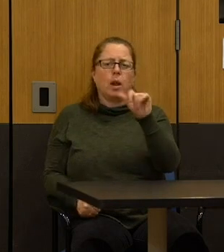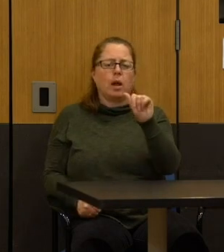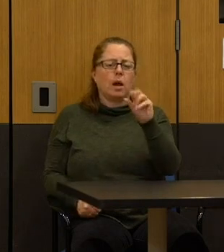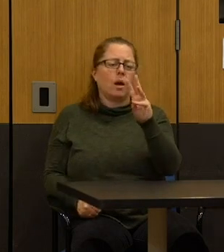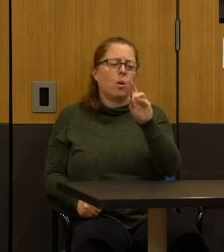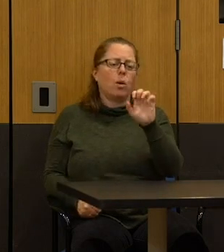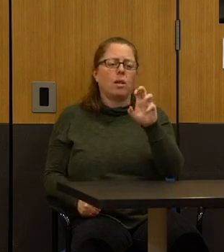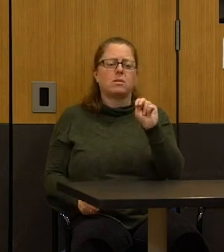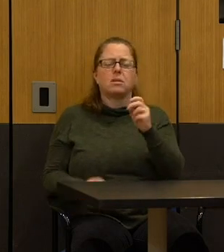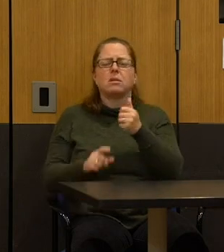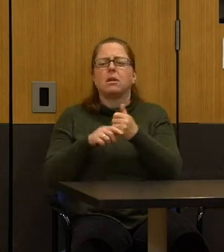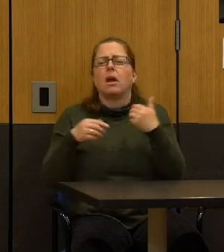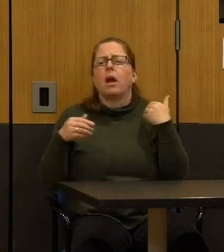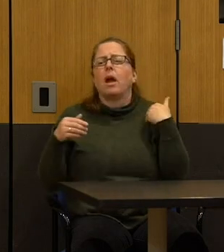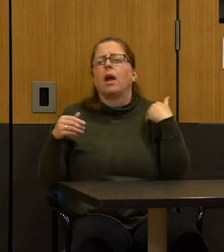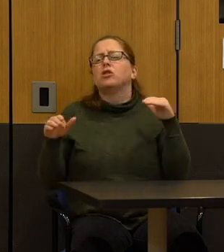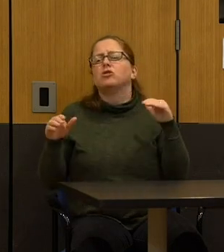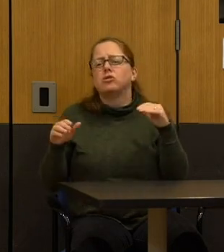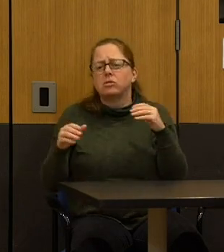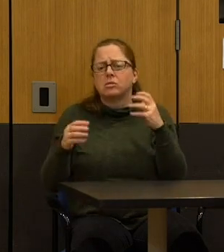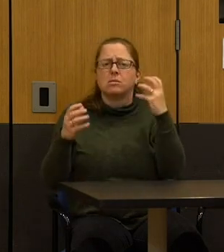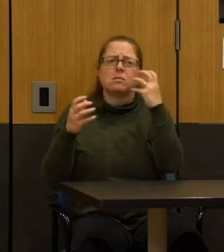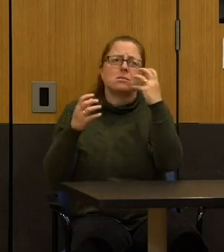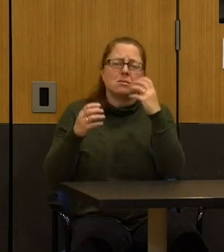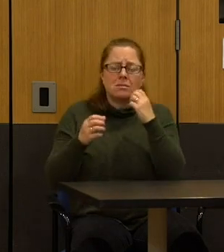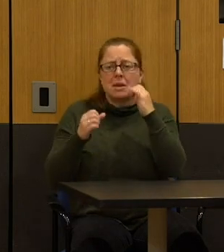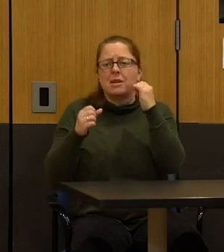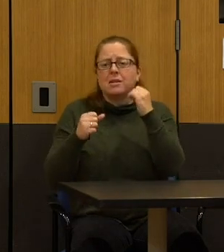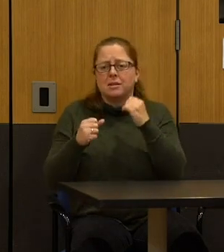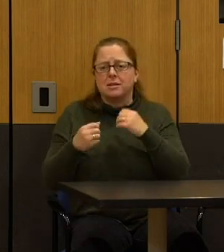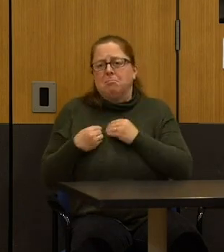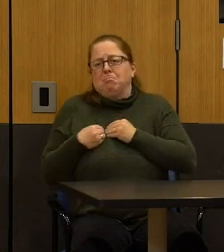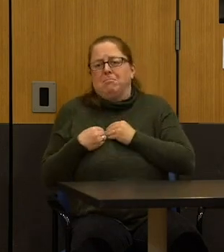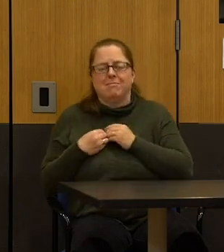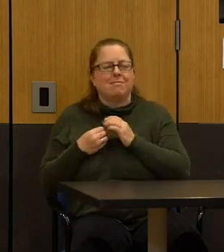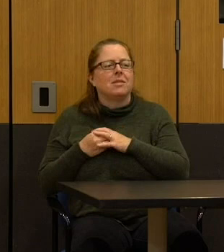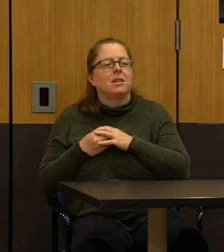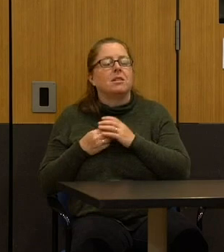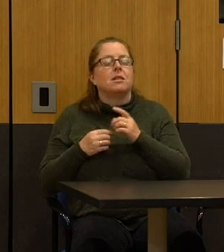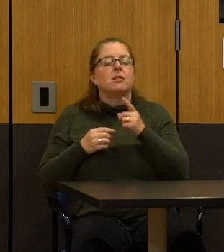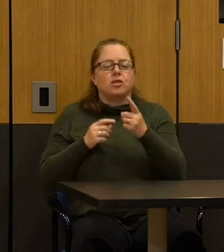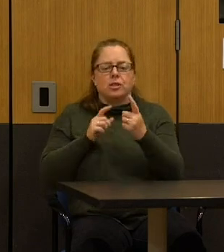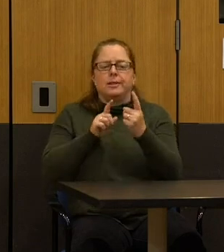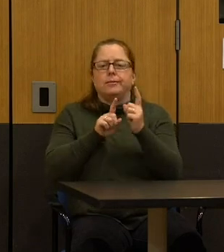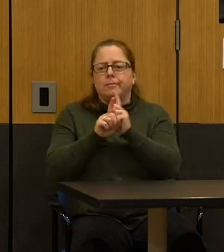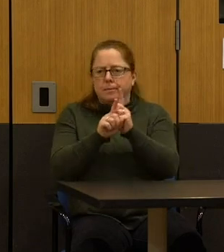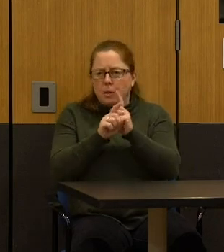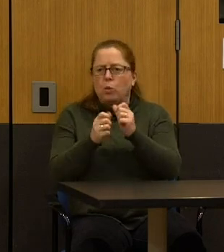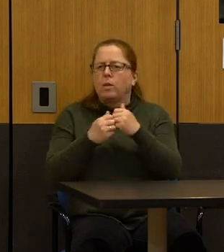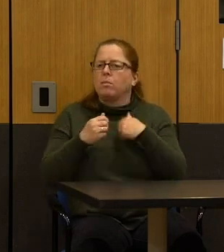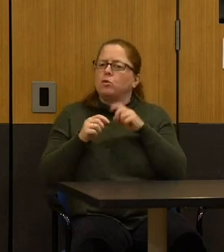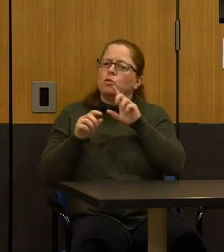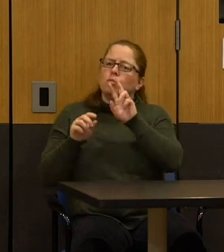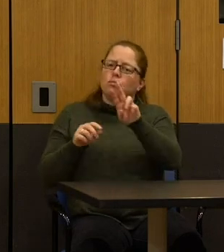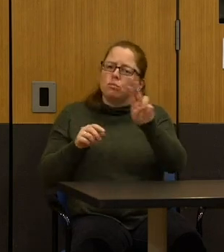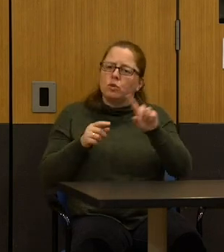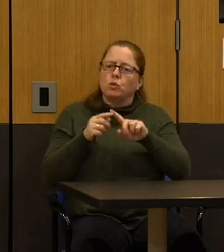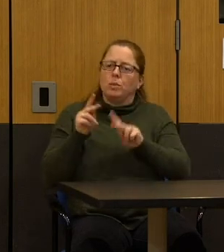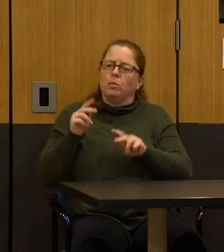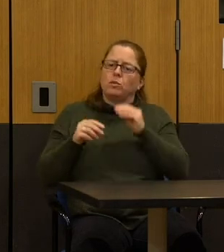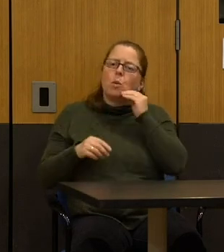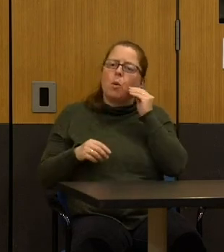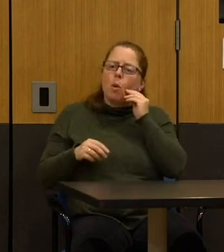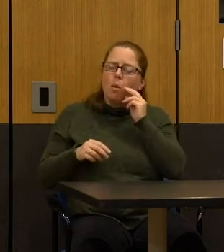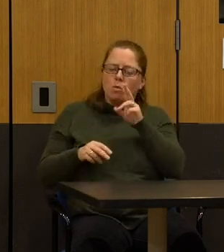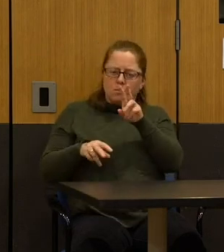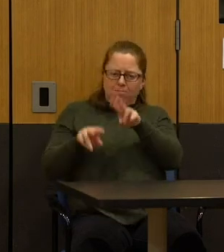an angel. She's just been amazing. So she gets to work with me, going to people's homes, looking at